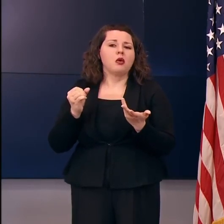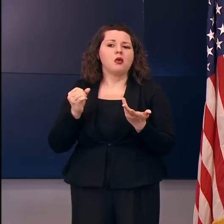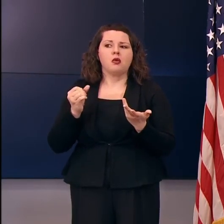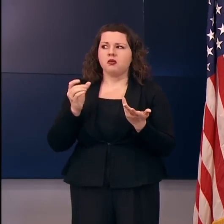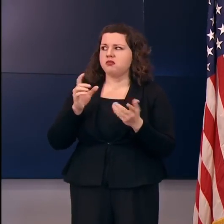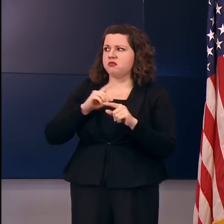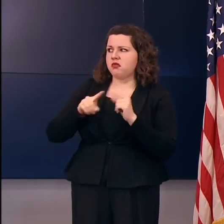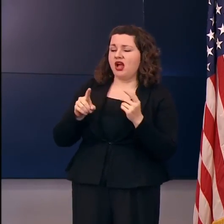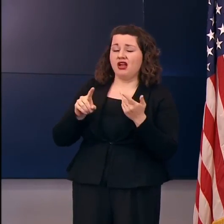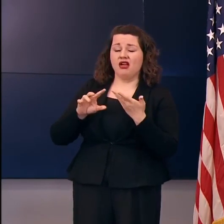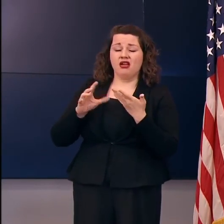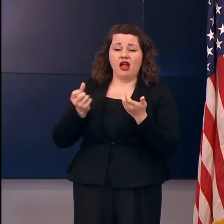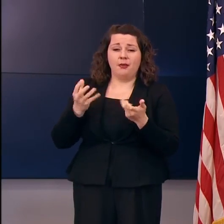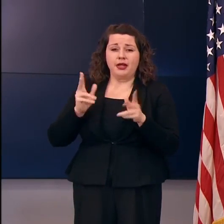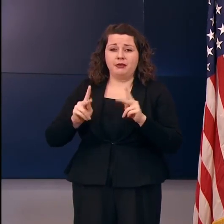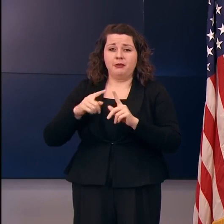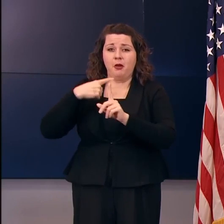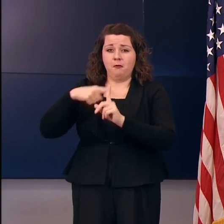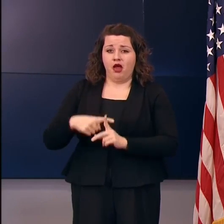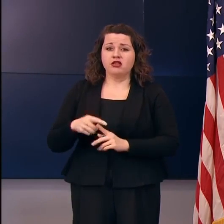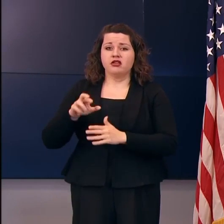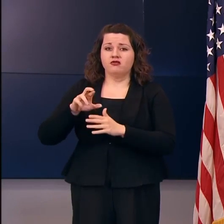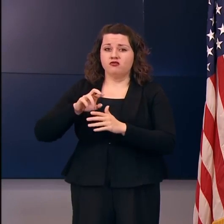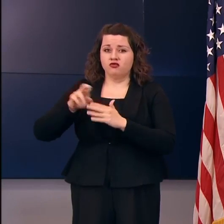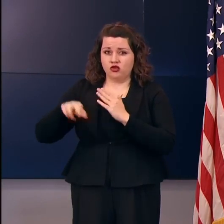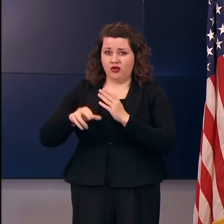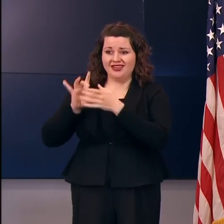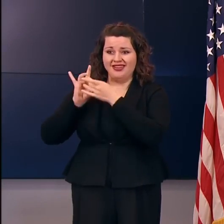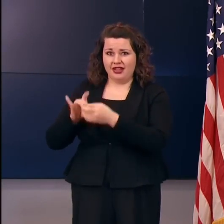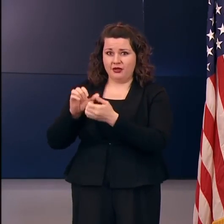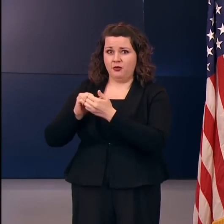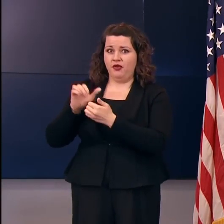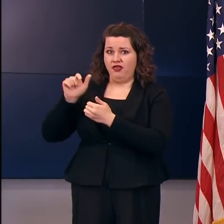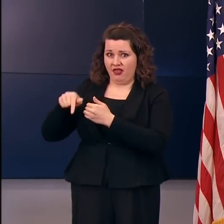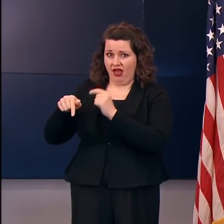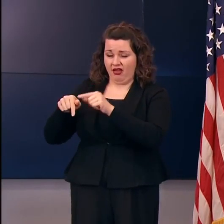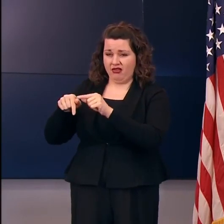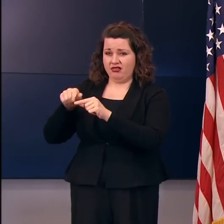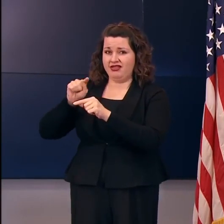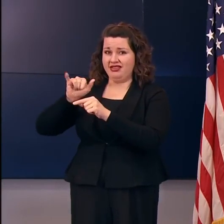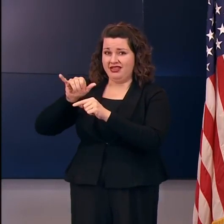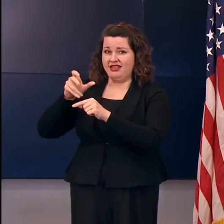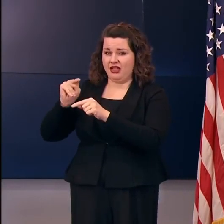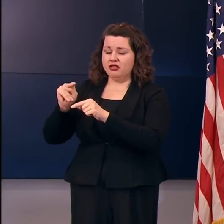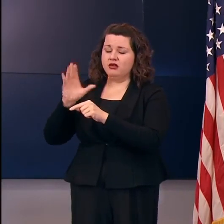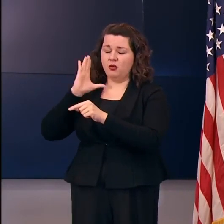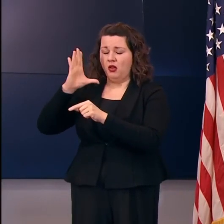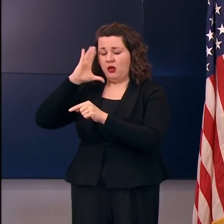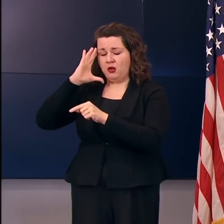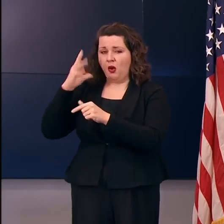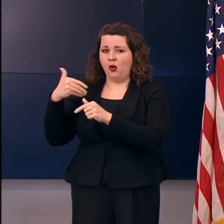tell the numbers that tested positive that's tied to the plan, and they're working on doing that through the contact tracing. So we'll have those